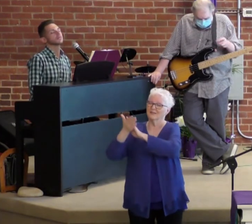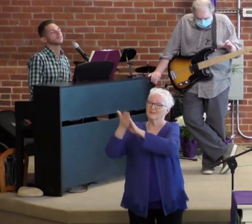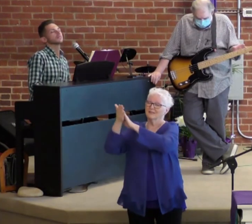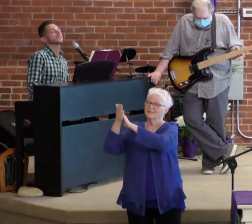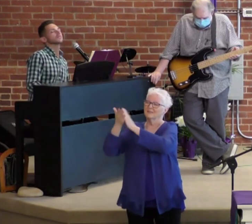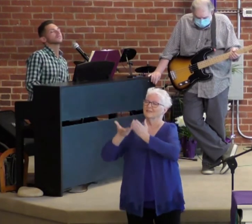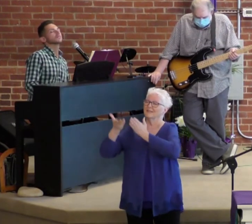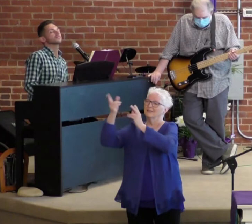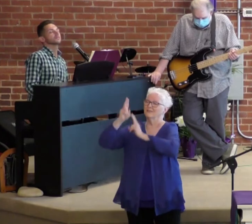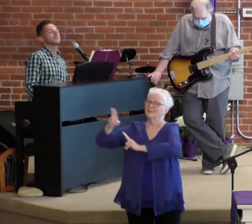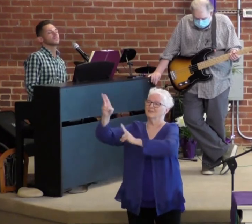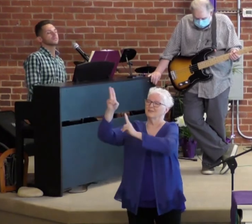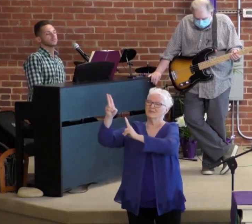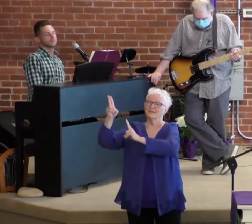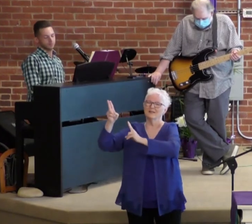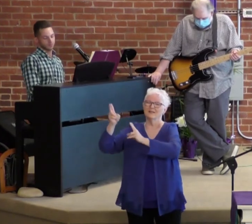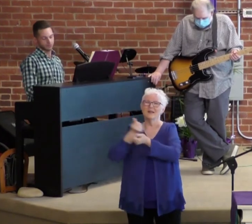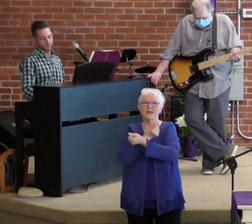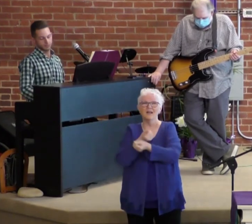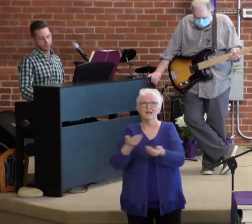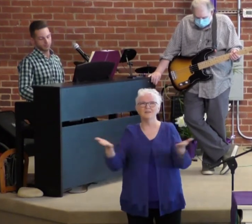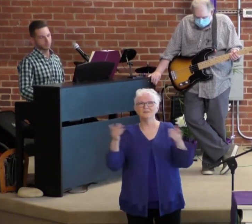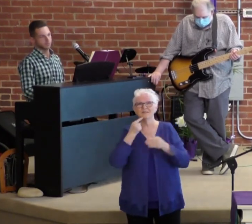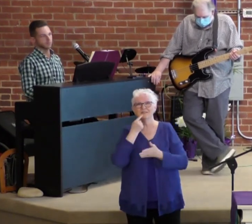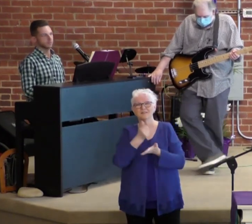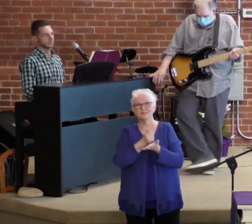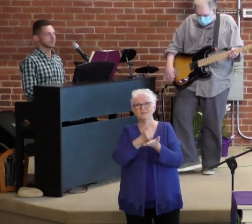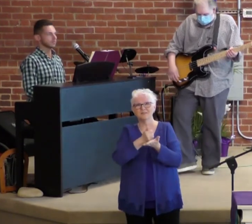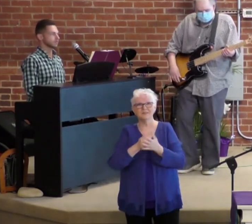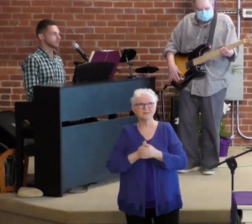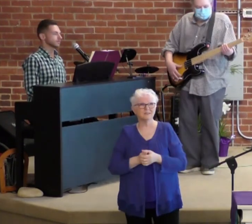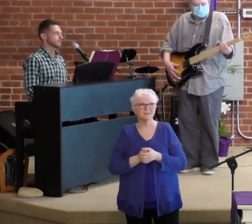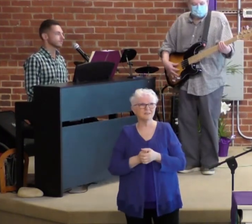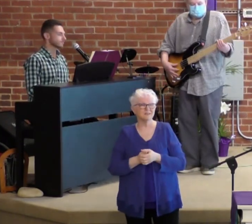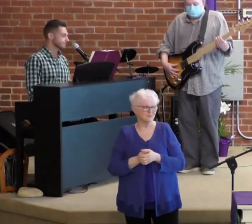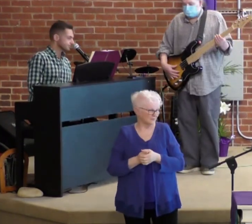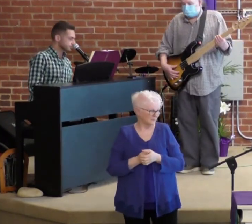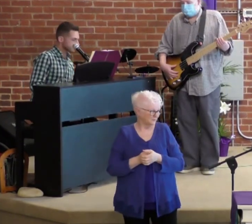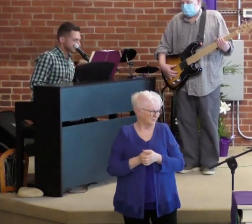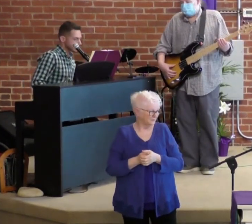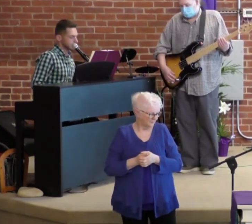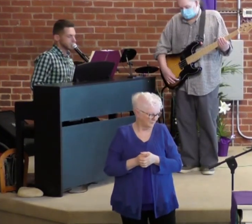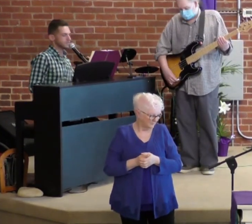give you glory. And let everybody say, Amen.